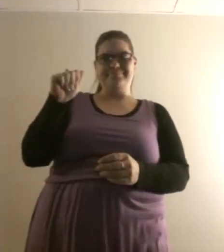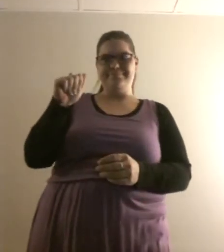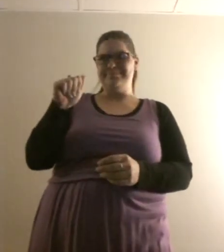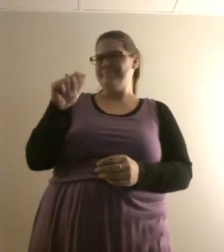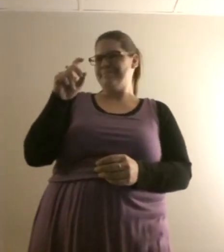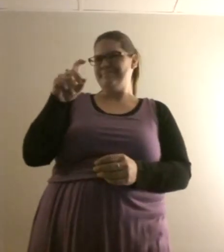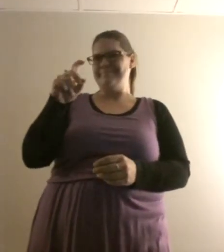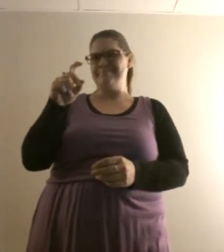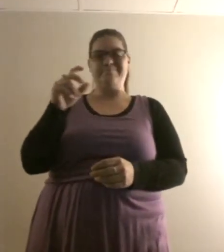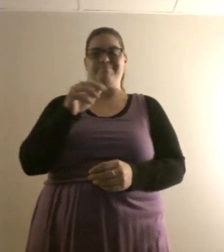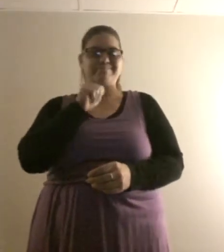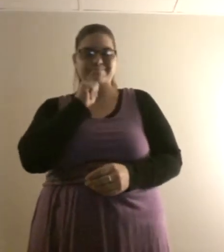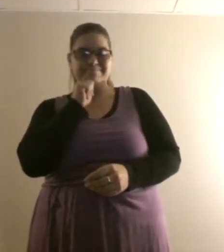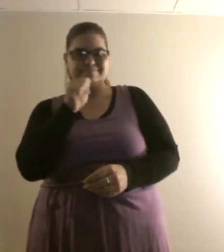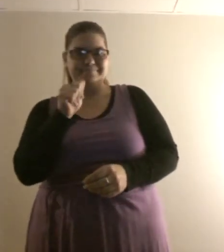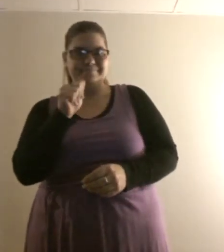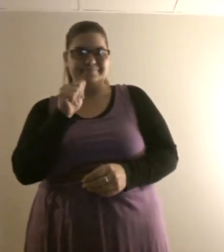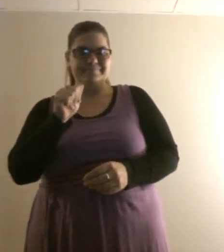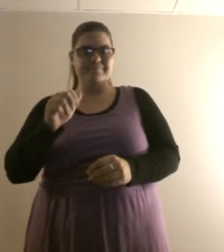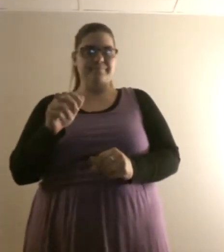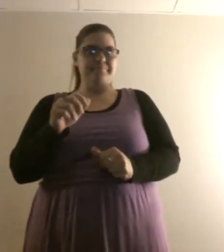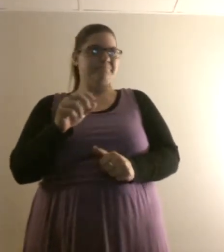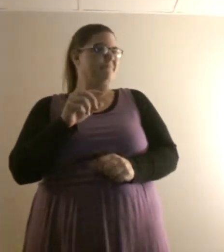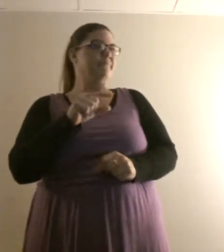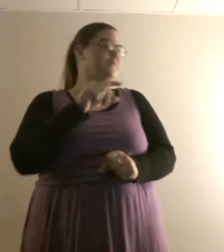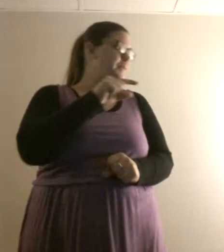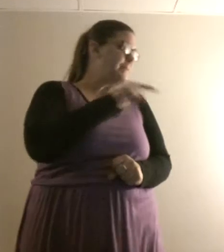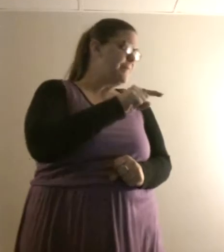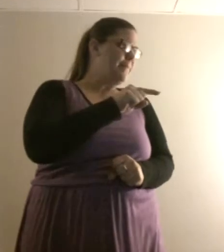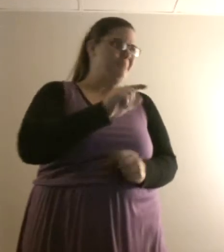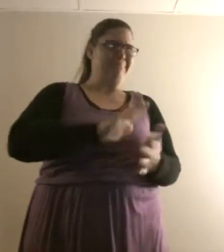All right, distance. They were a long ways away from where they were fighting.